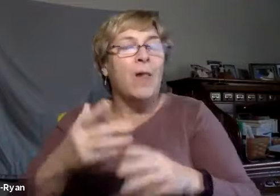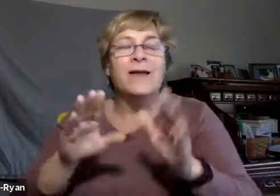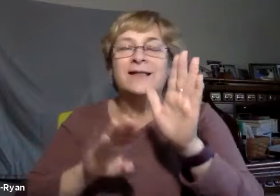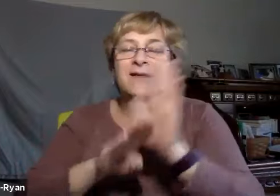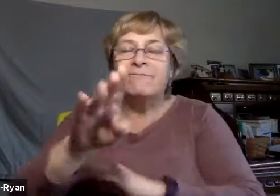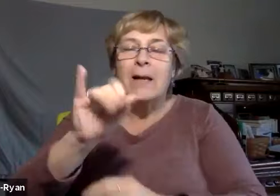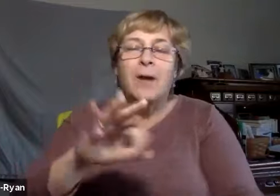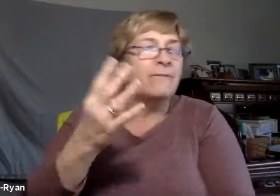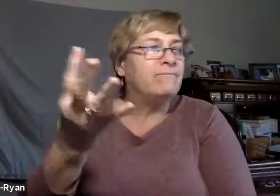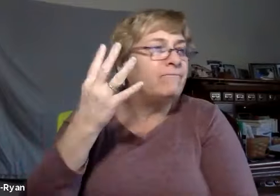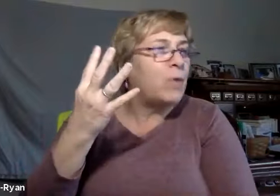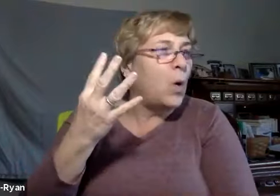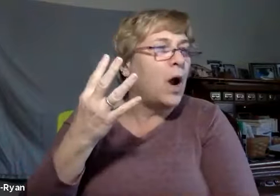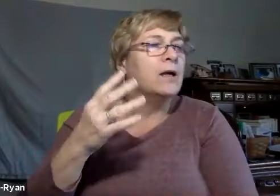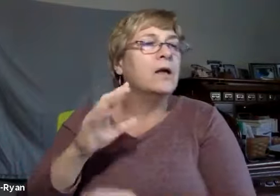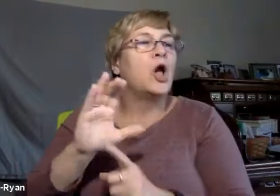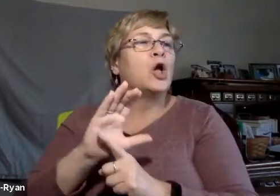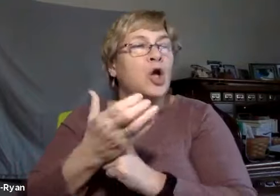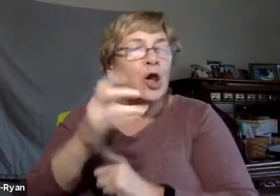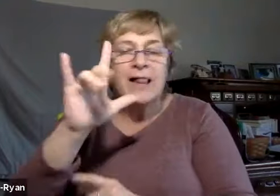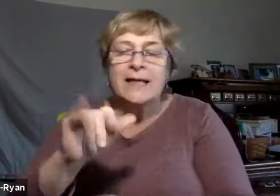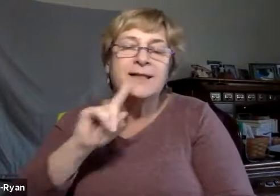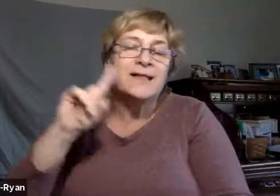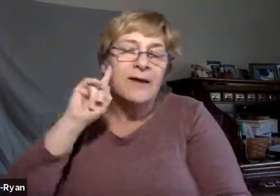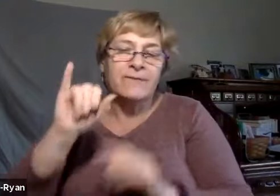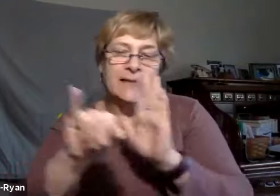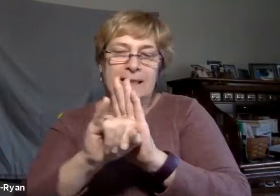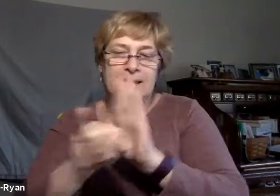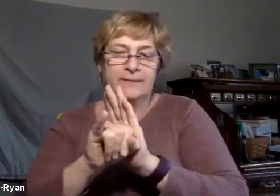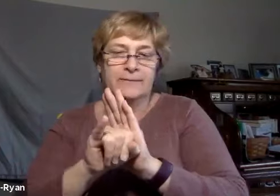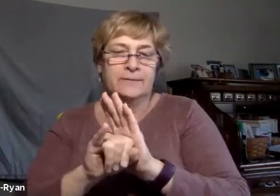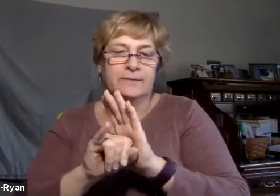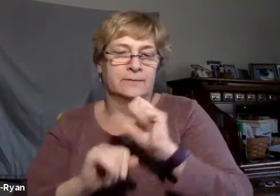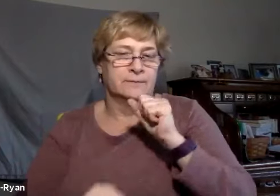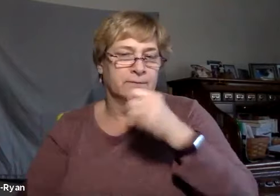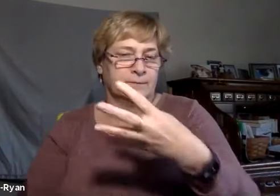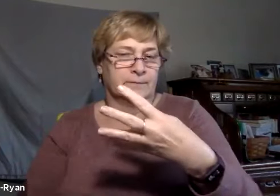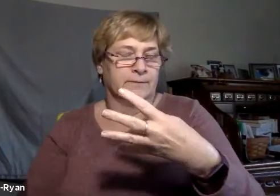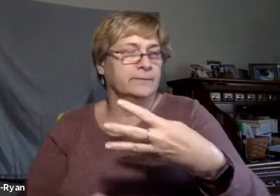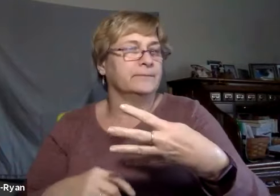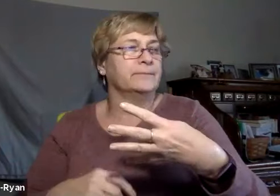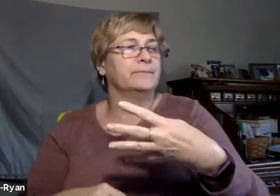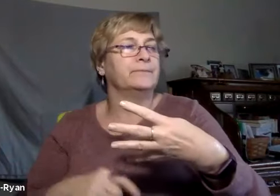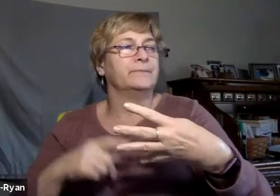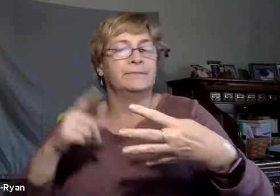your signing. There's been a development of 4 culturally deaf identity